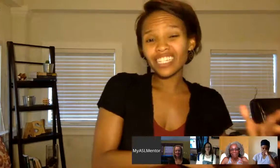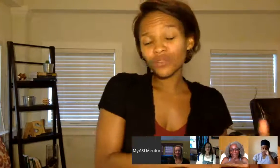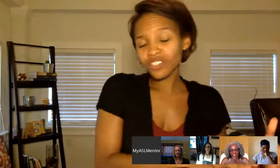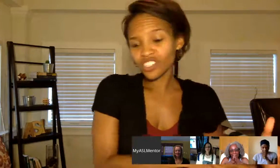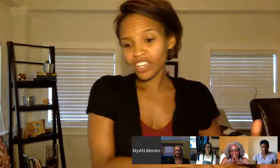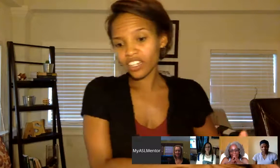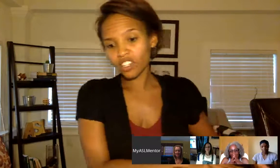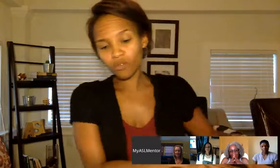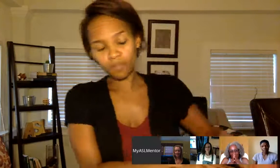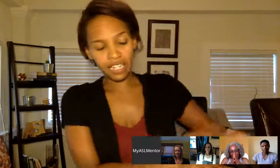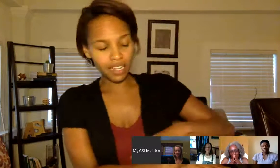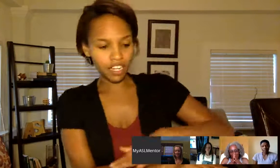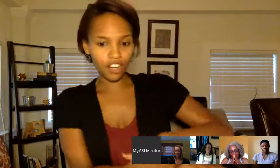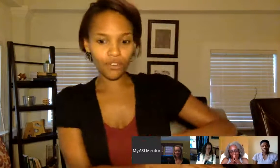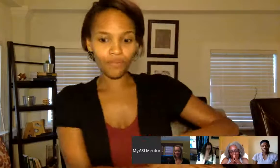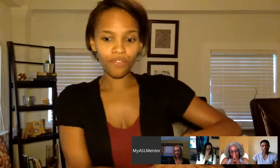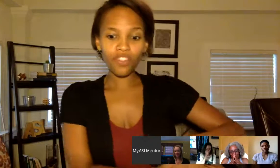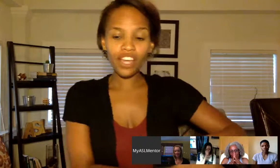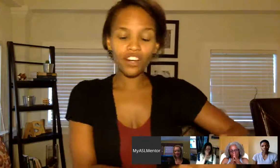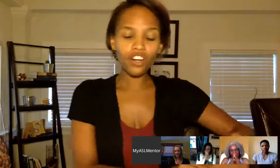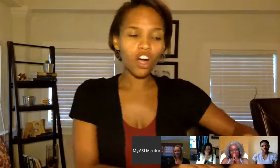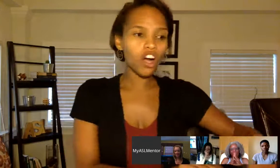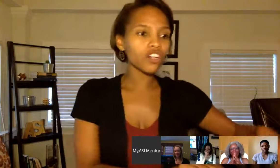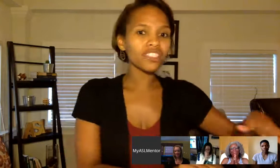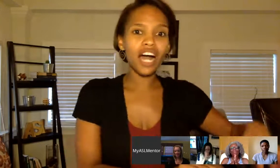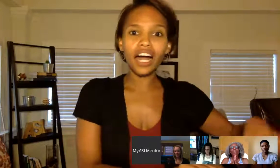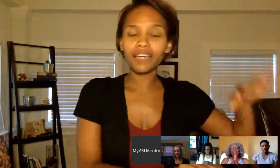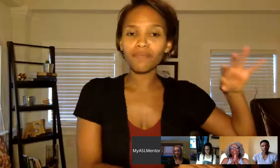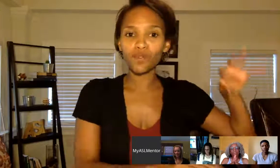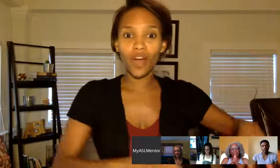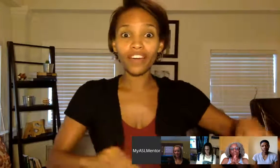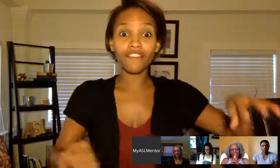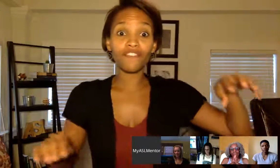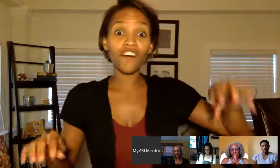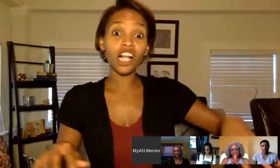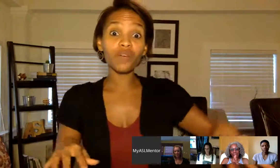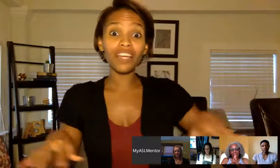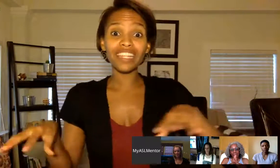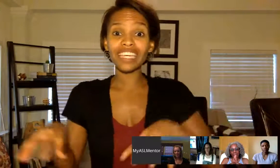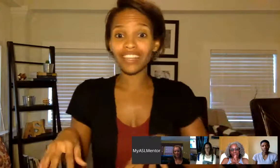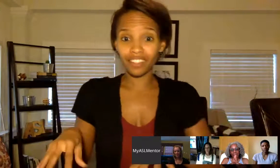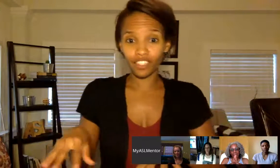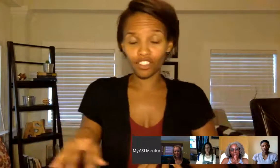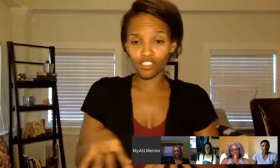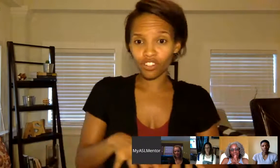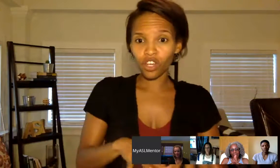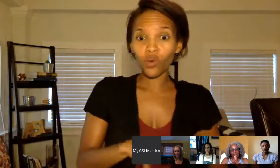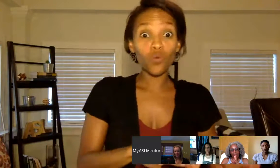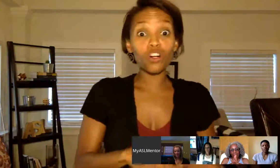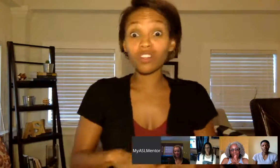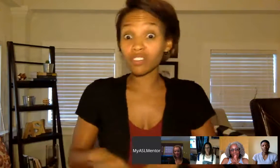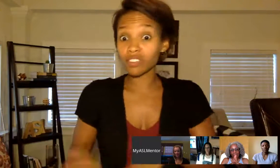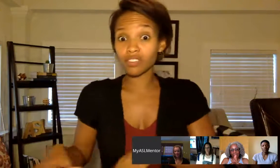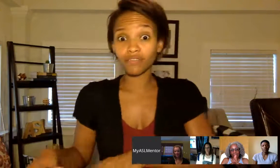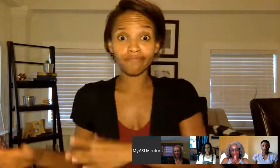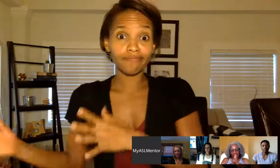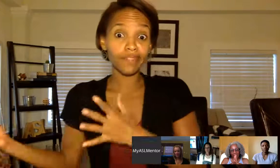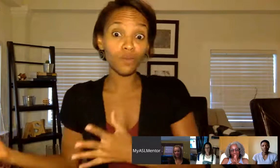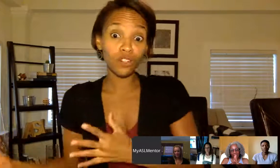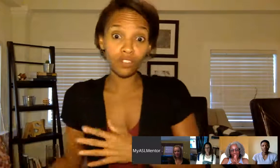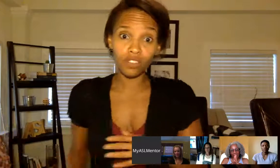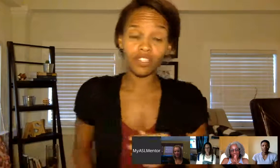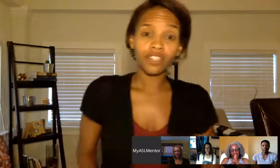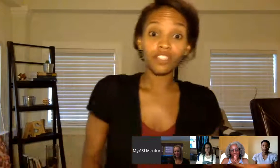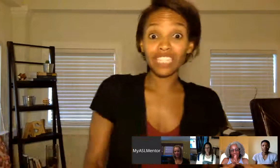As I sort of said a little bit ago, there are times when following the English works.